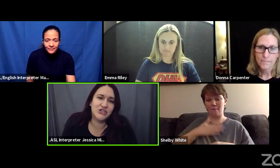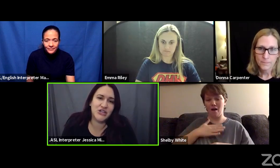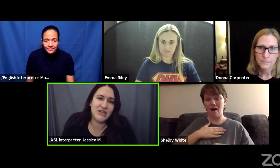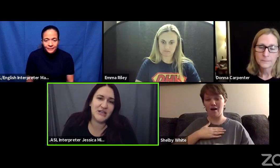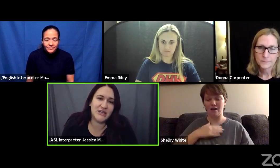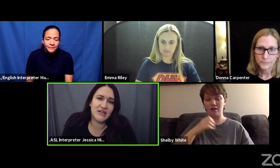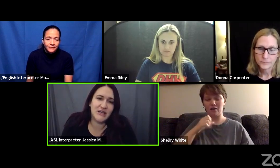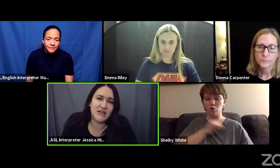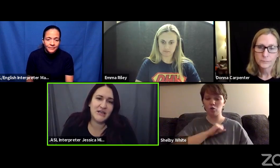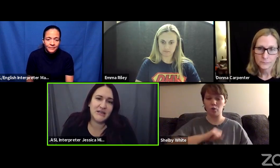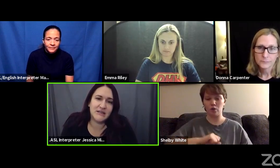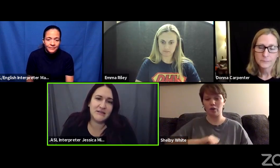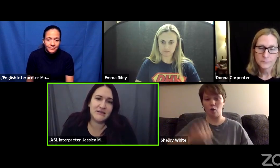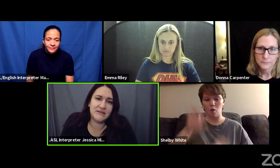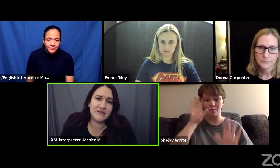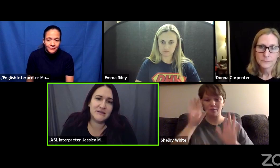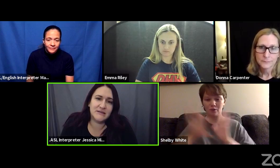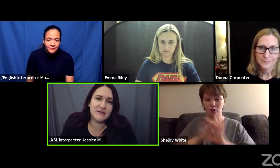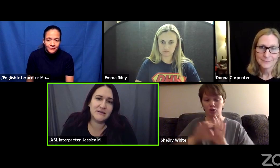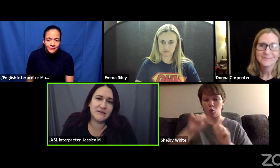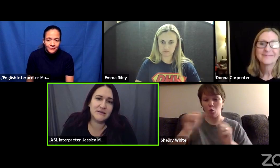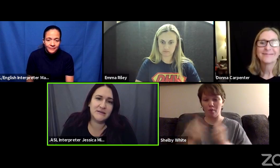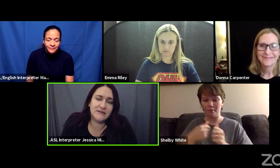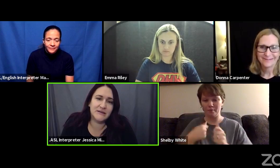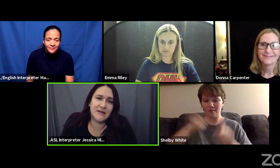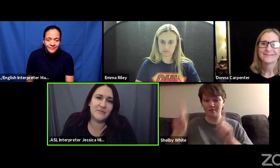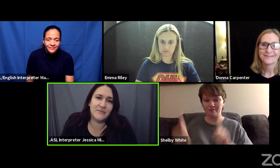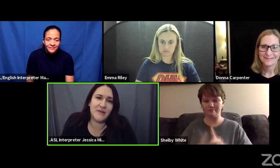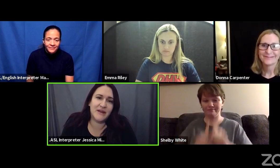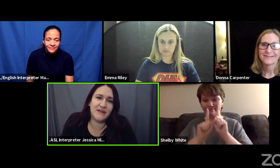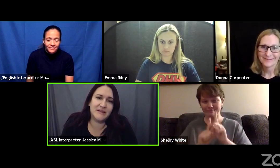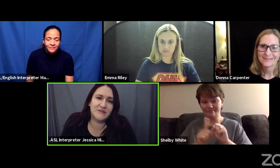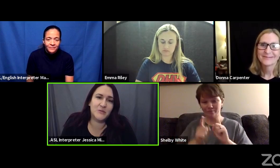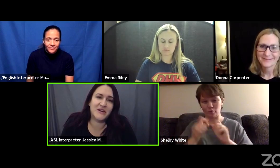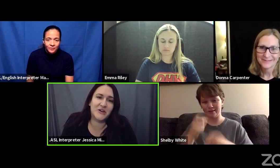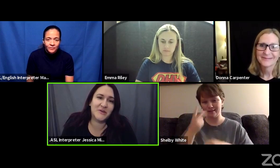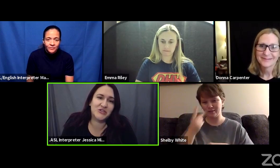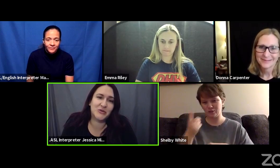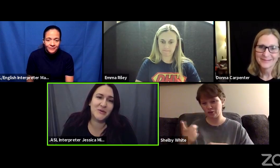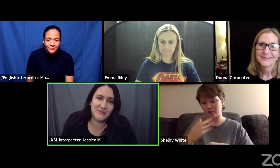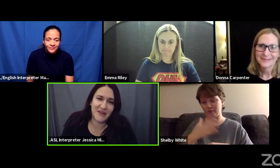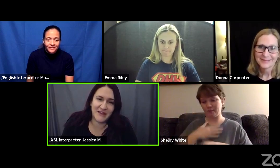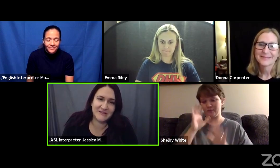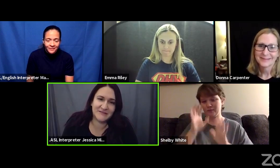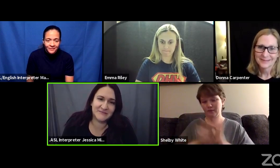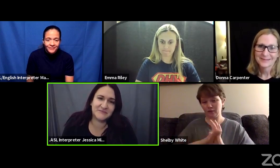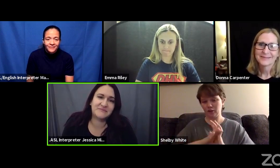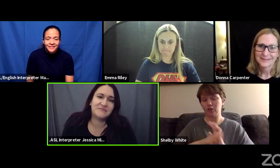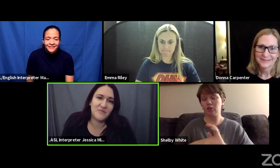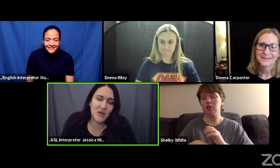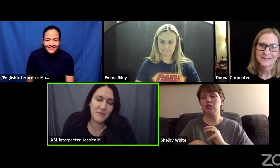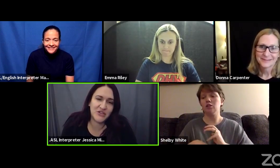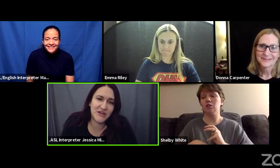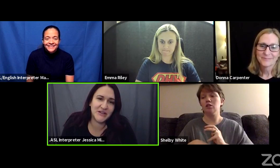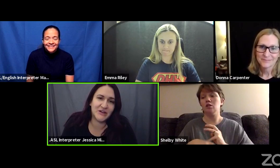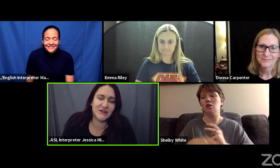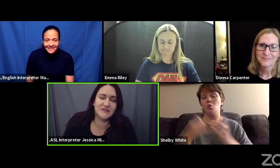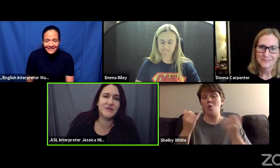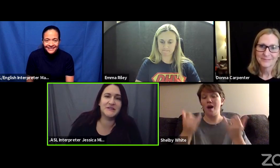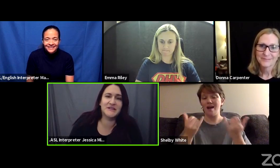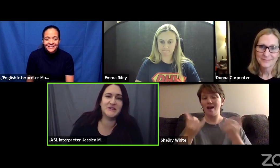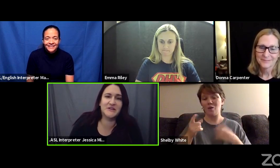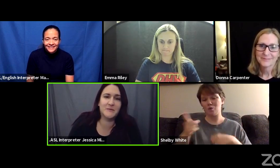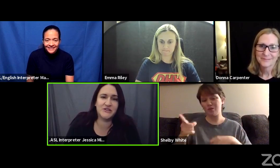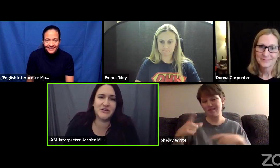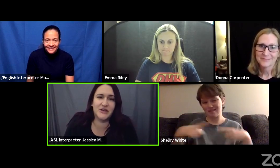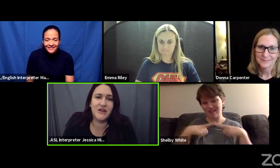and she is in my superhero picture with me on my trading card.